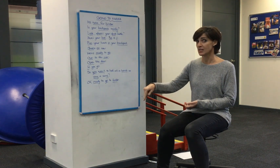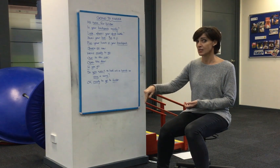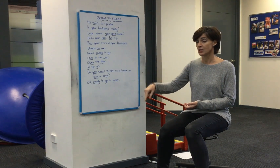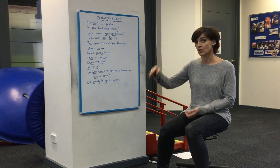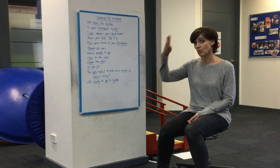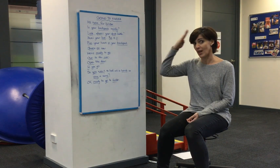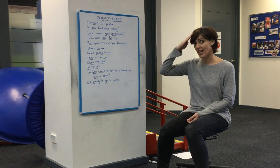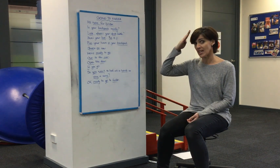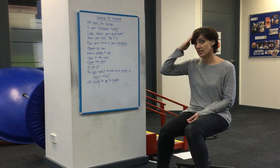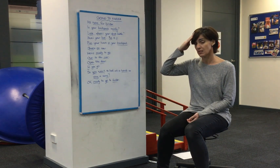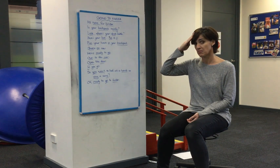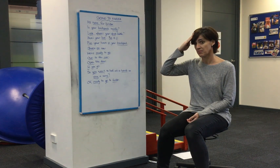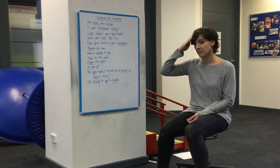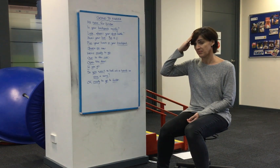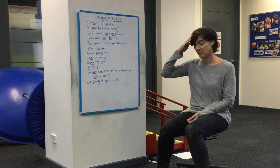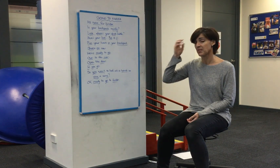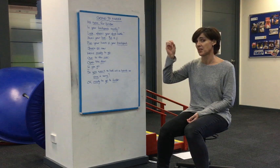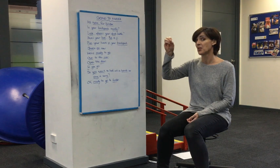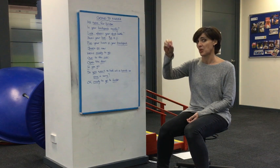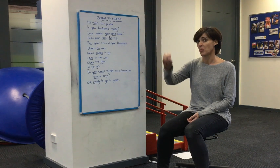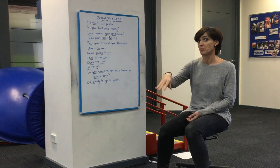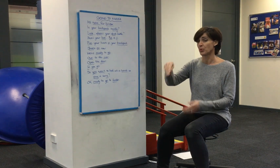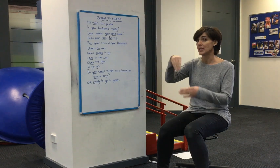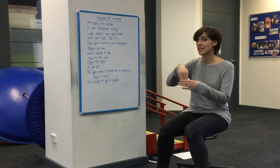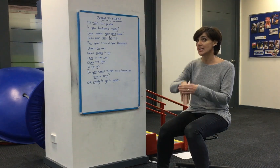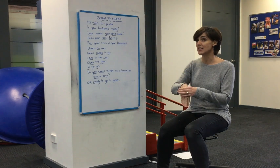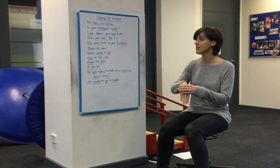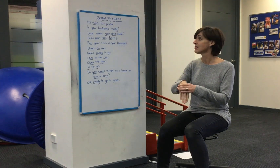Here's your hat. Put it in.